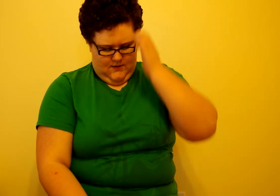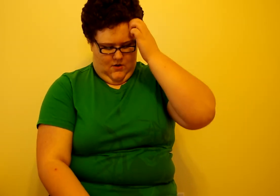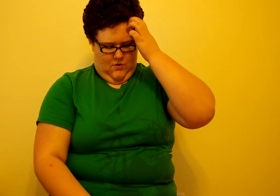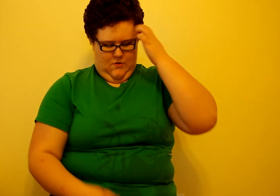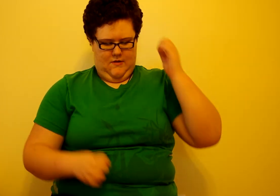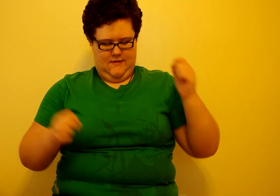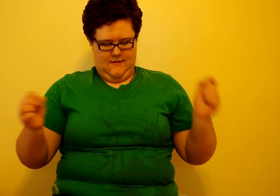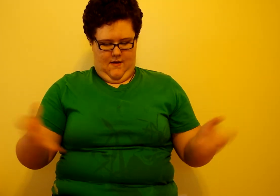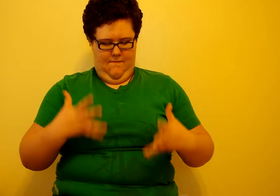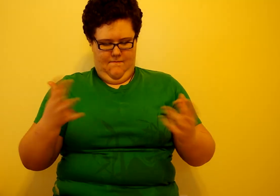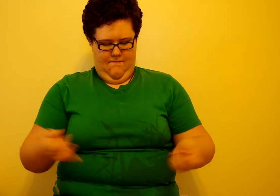So, some